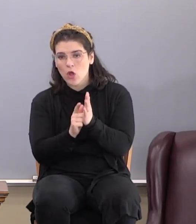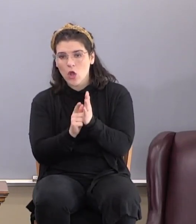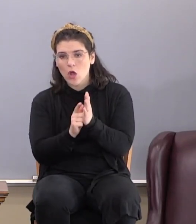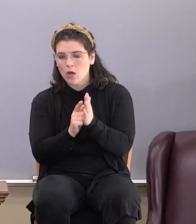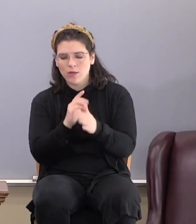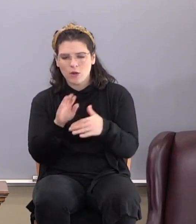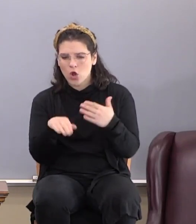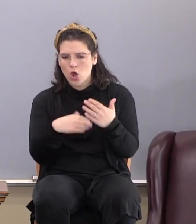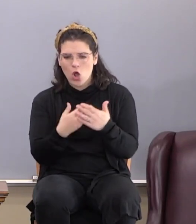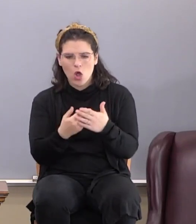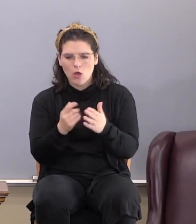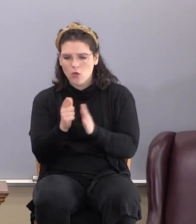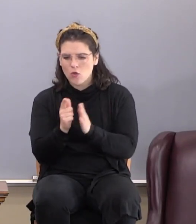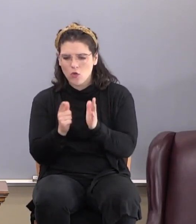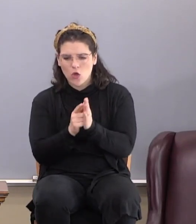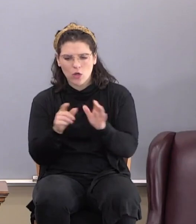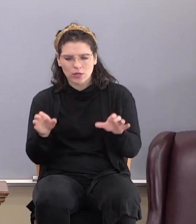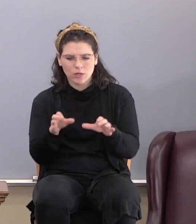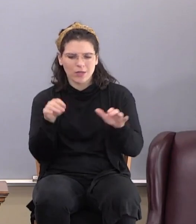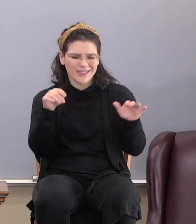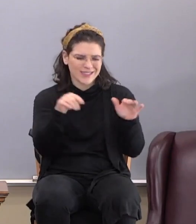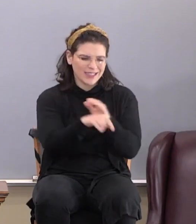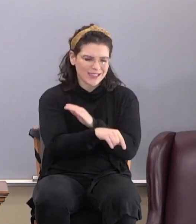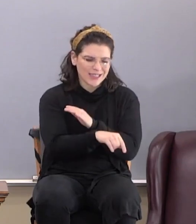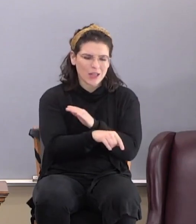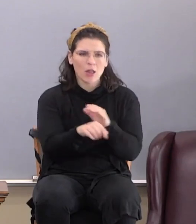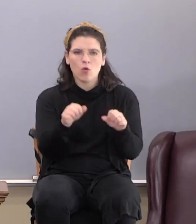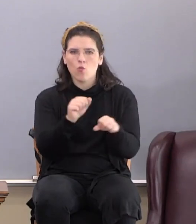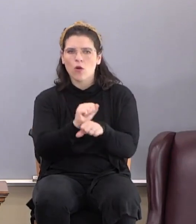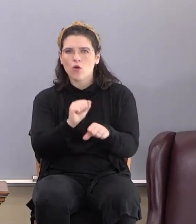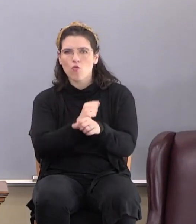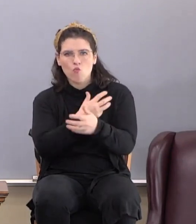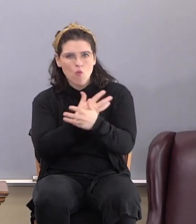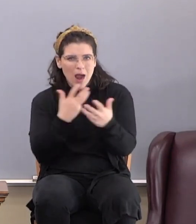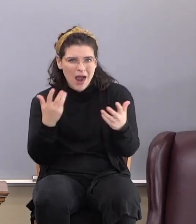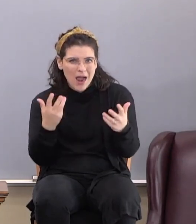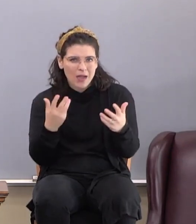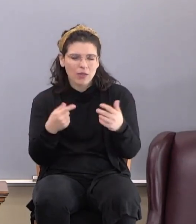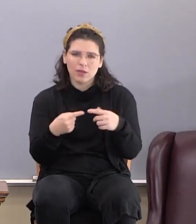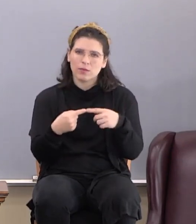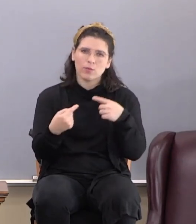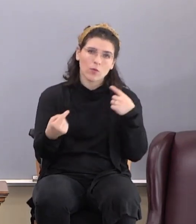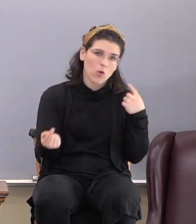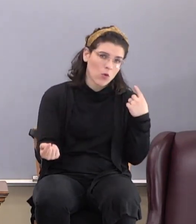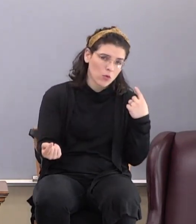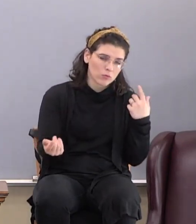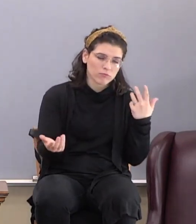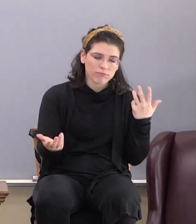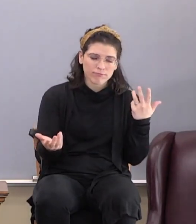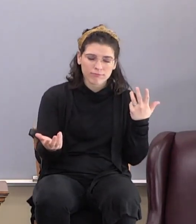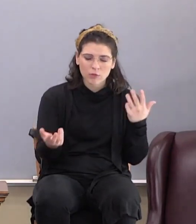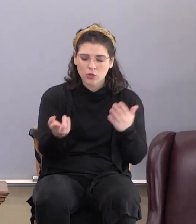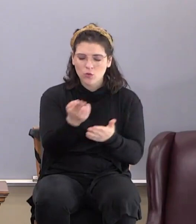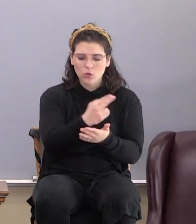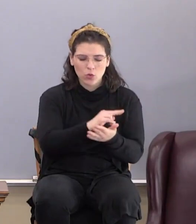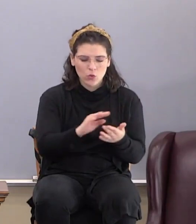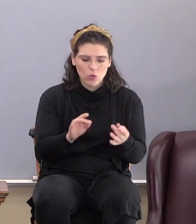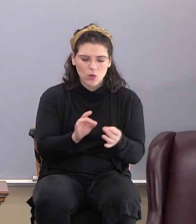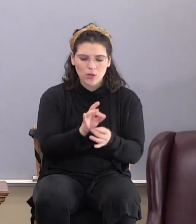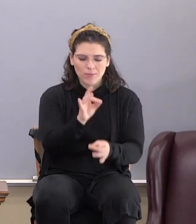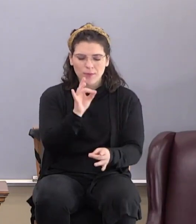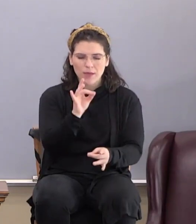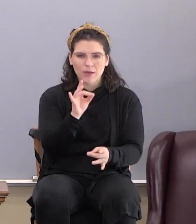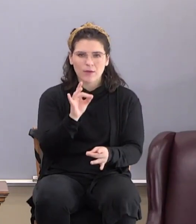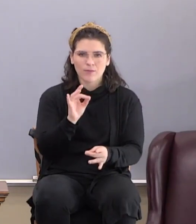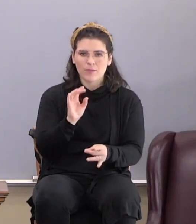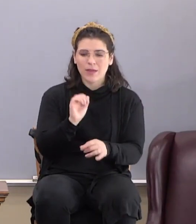is kill. It works wrath, as opposed to the Holy Spirit and the